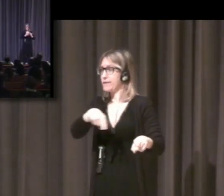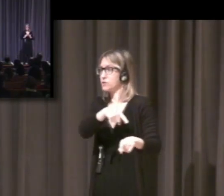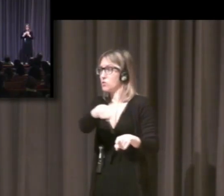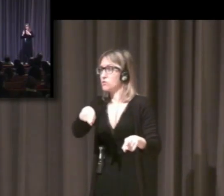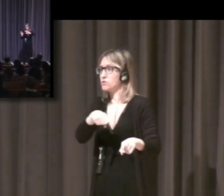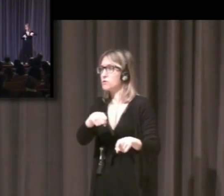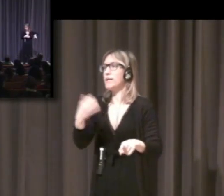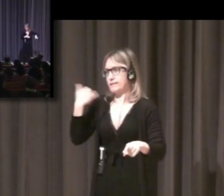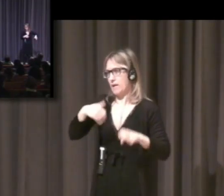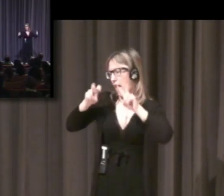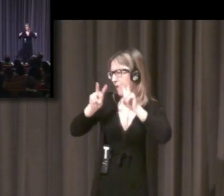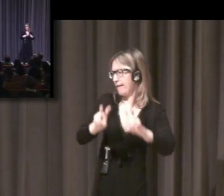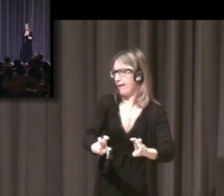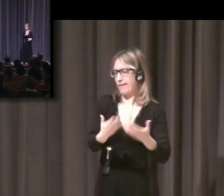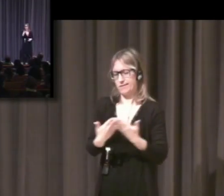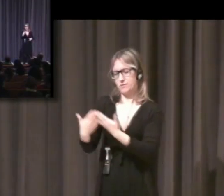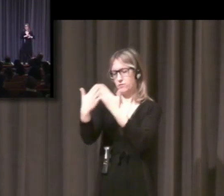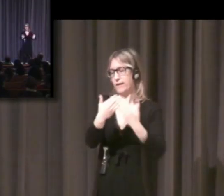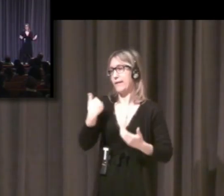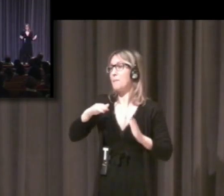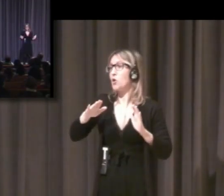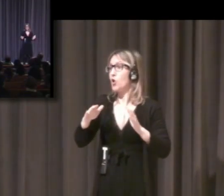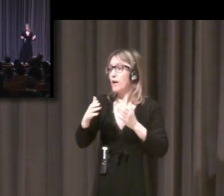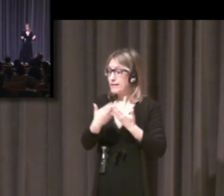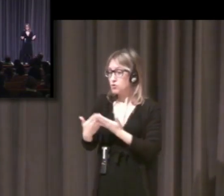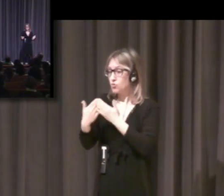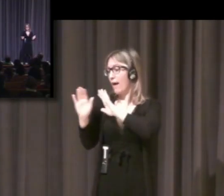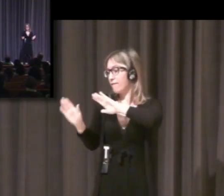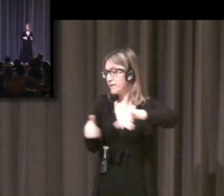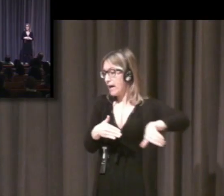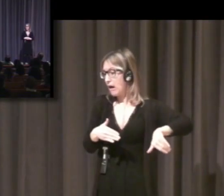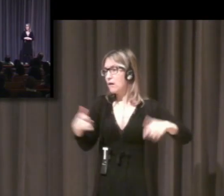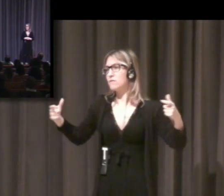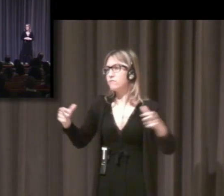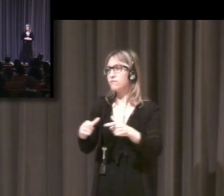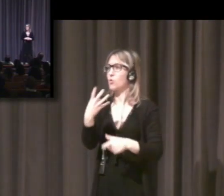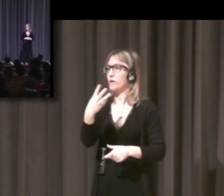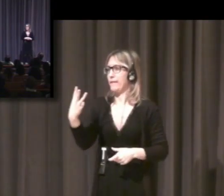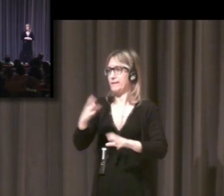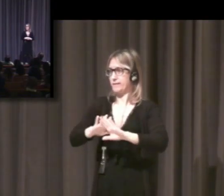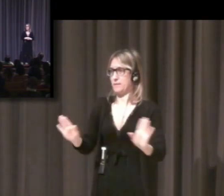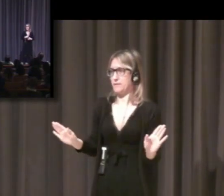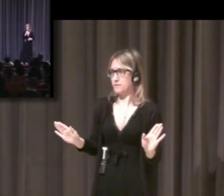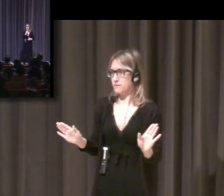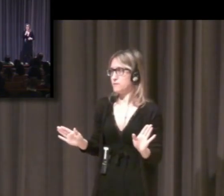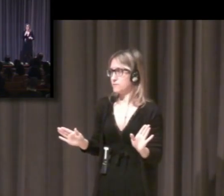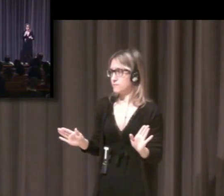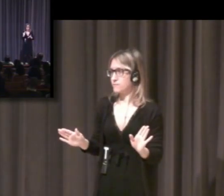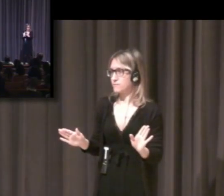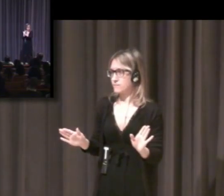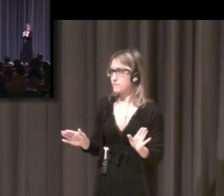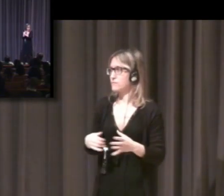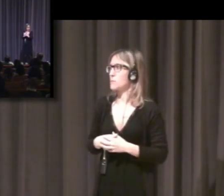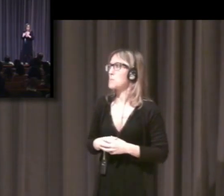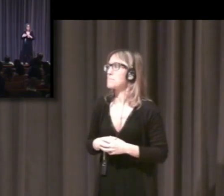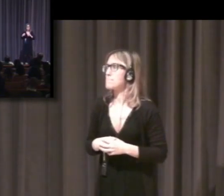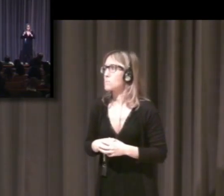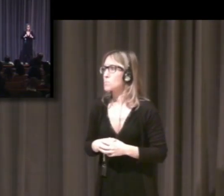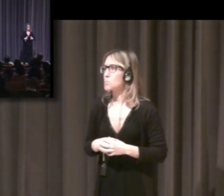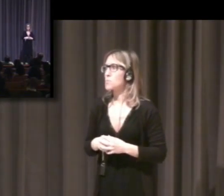43. And they tell you how the 43 are